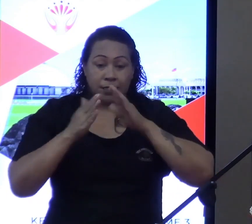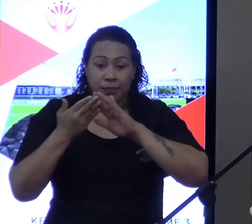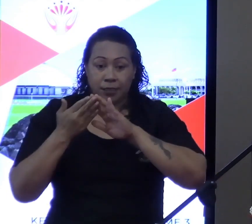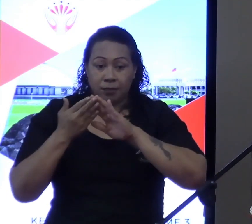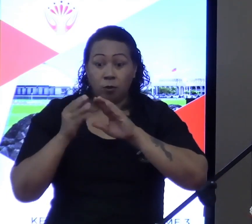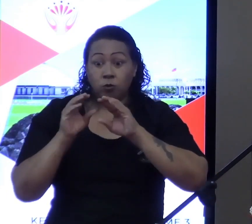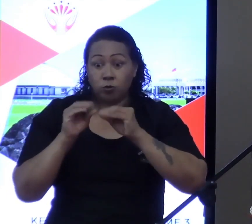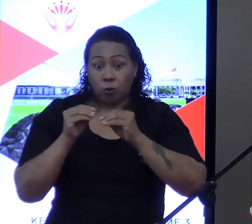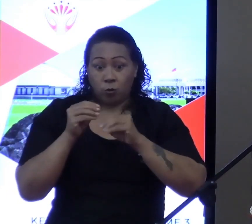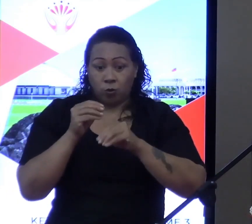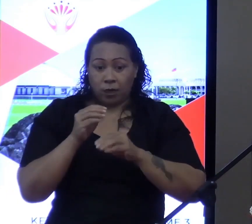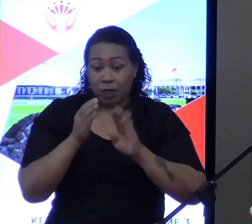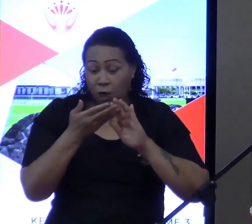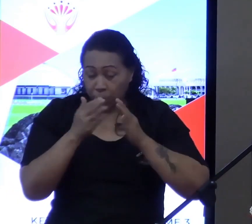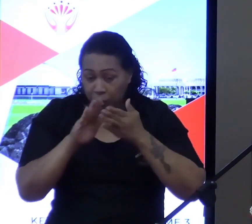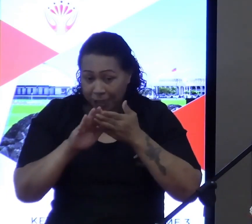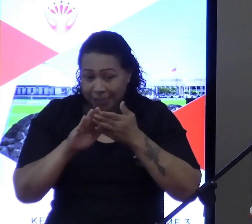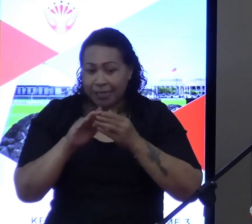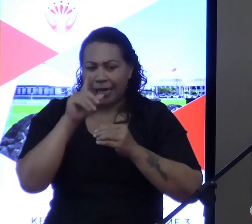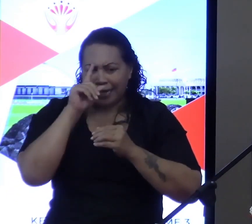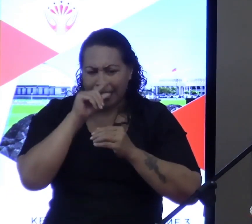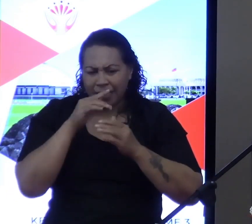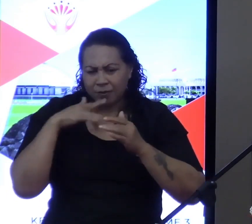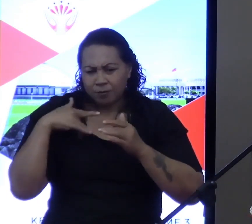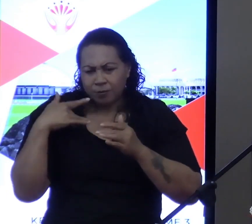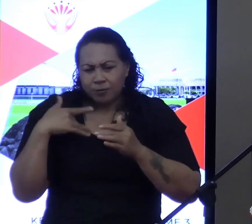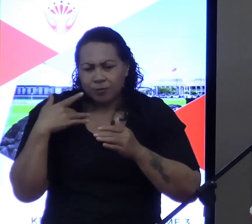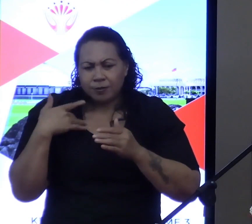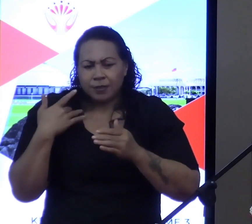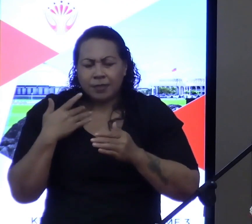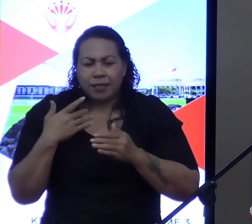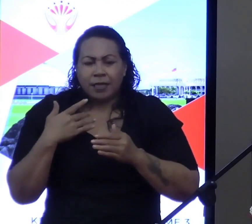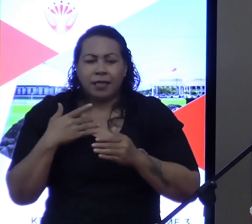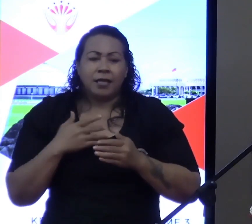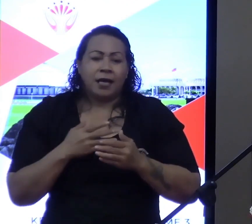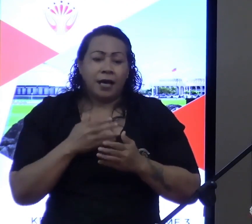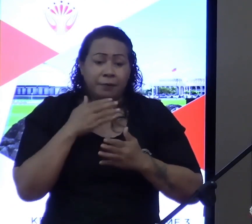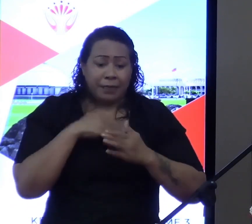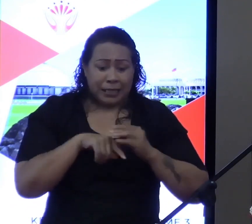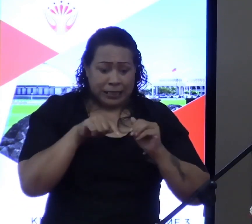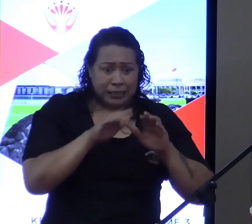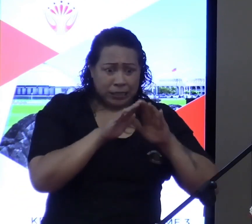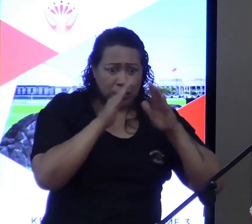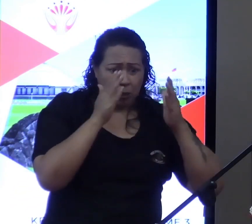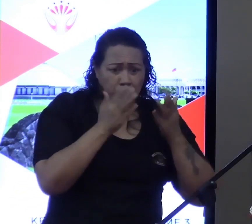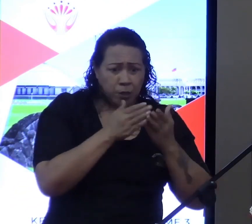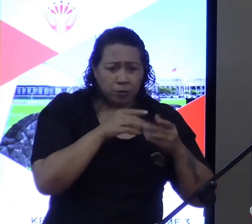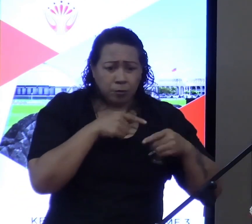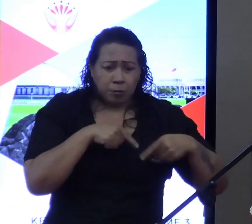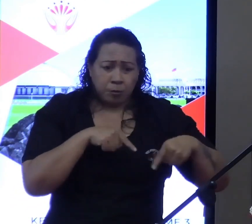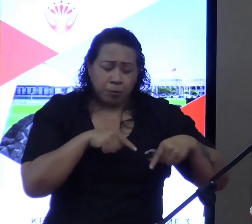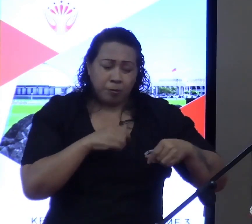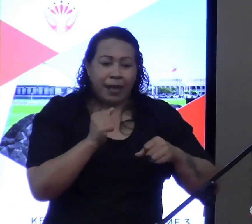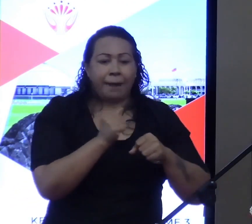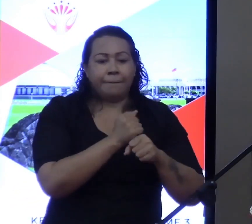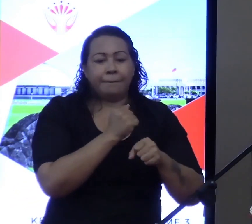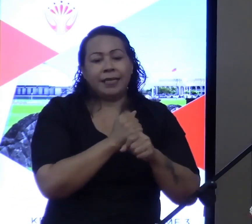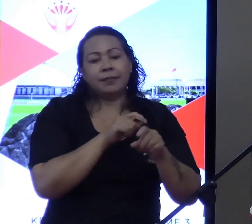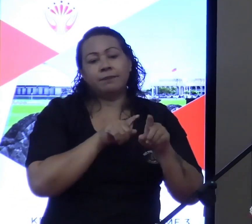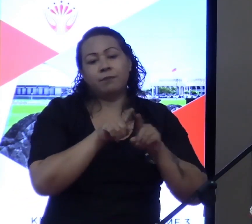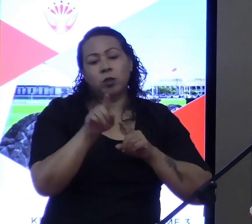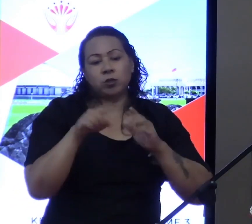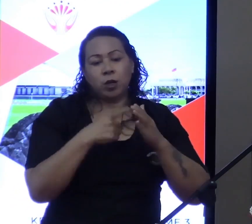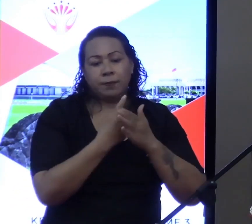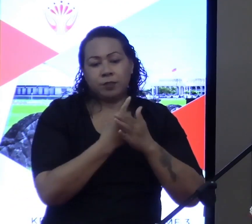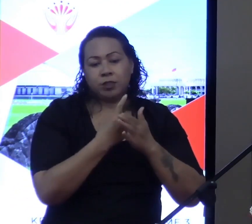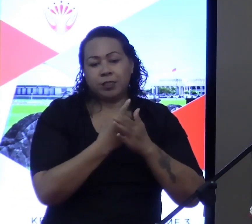can cope with the uncertainties of today's world and make the most of the opportunities